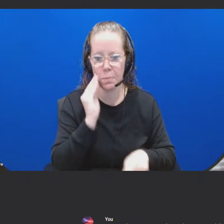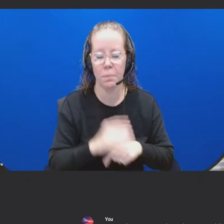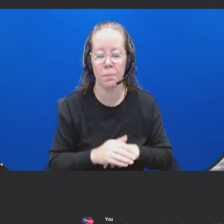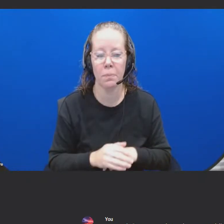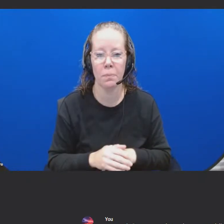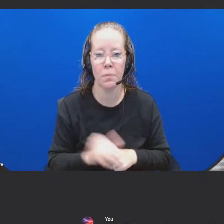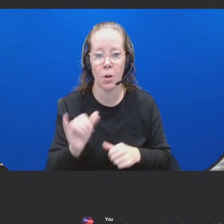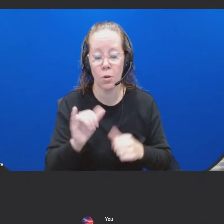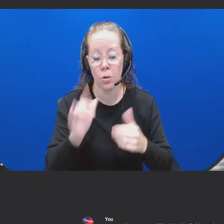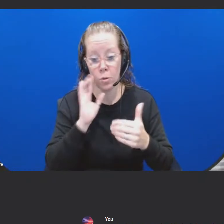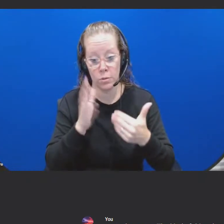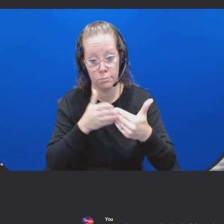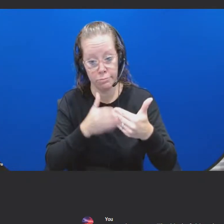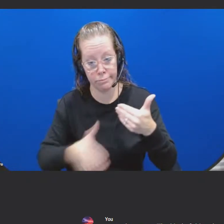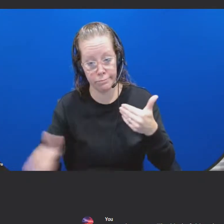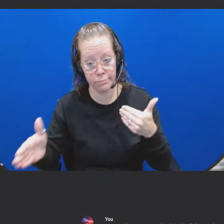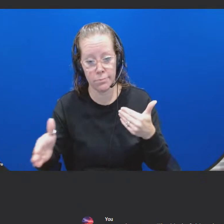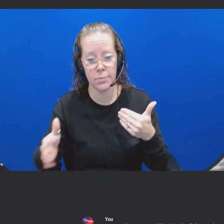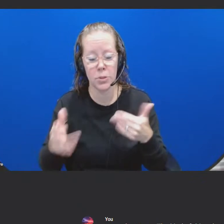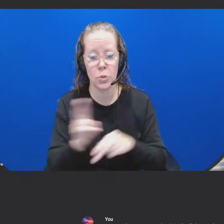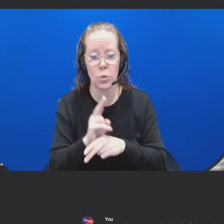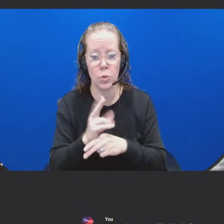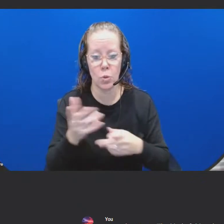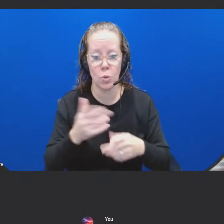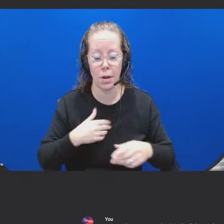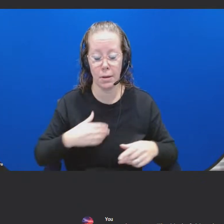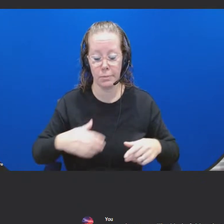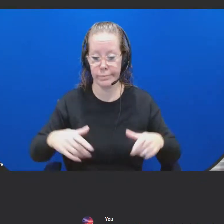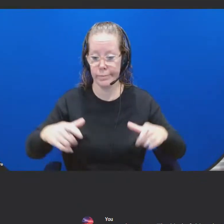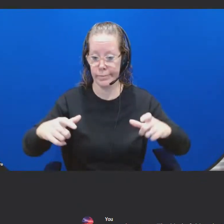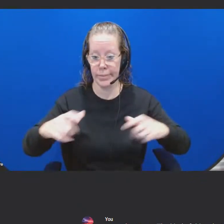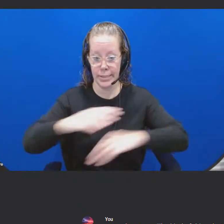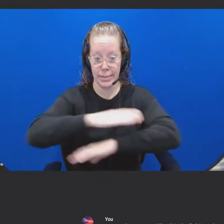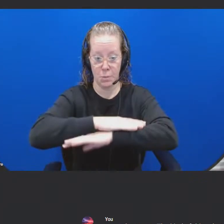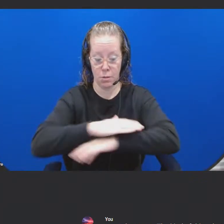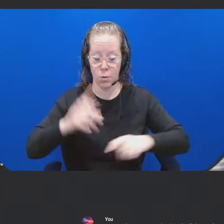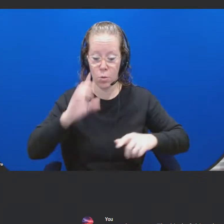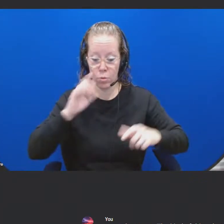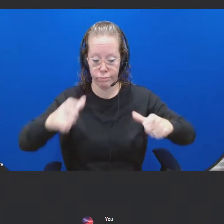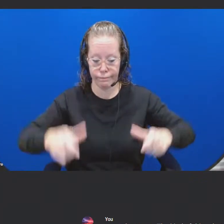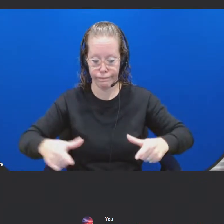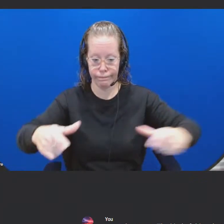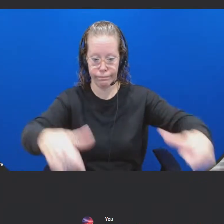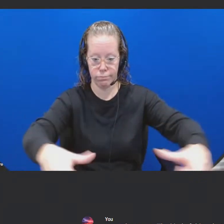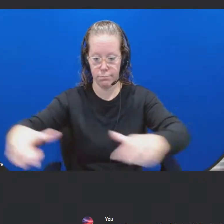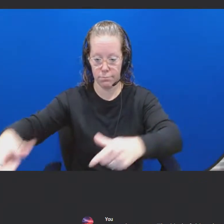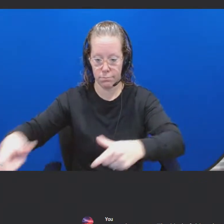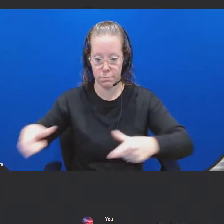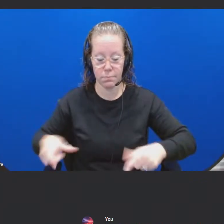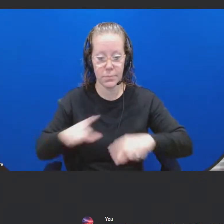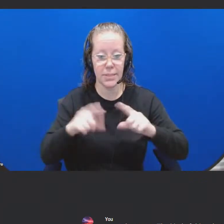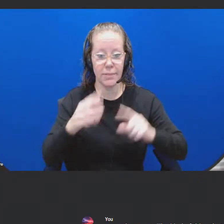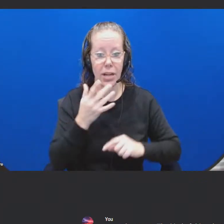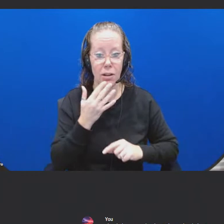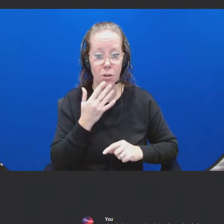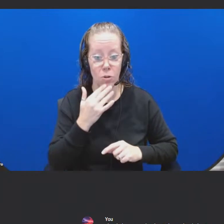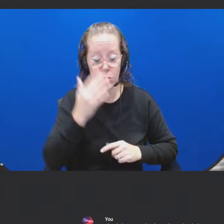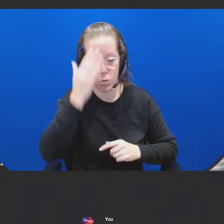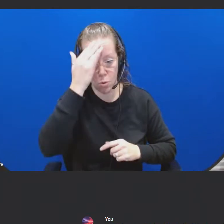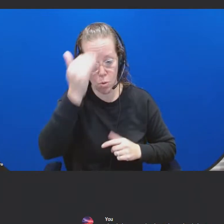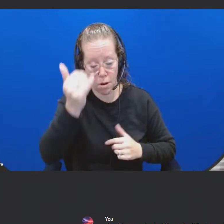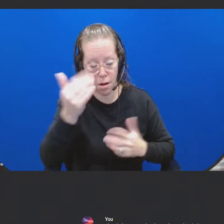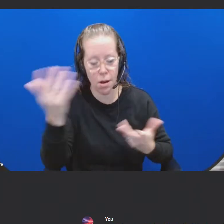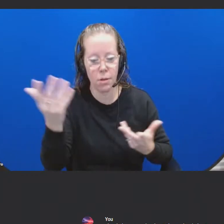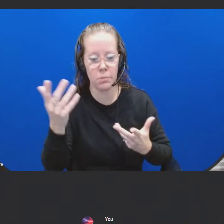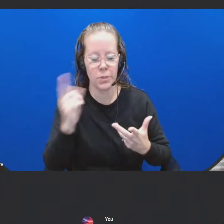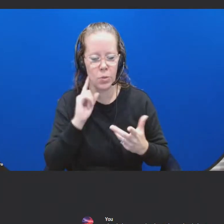using color coded placemats. And because we have so many new staff and agency staff, we thought this will